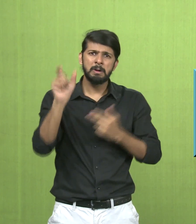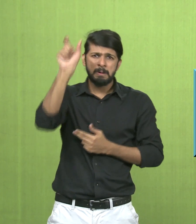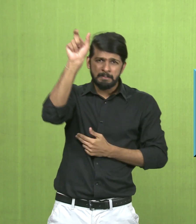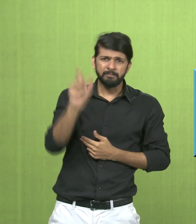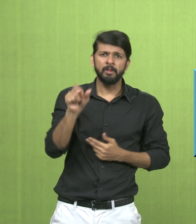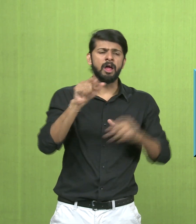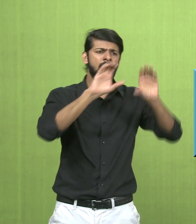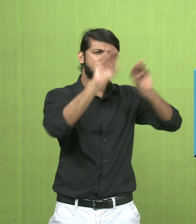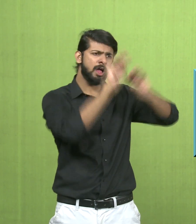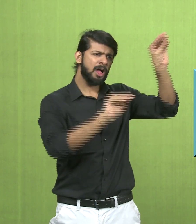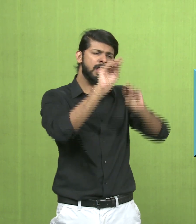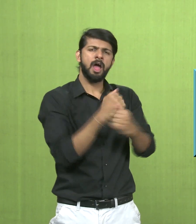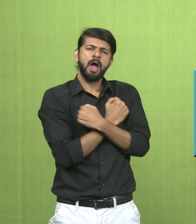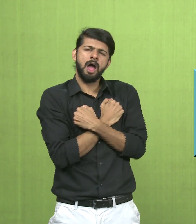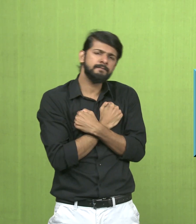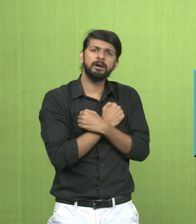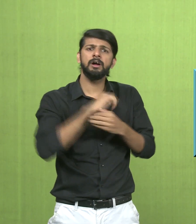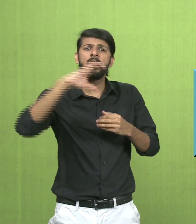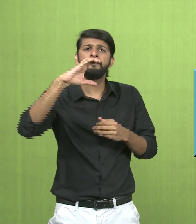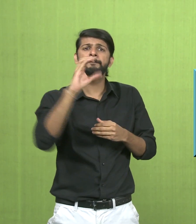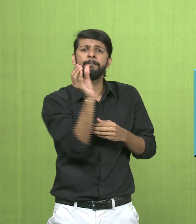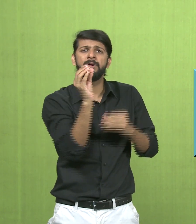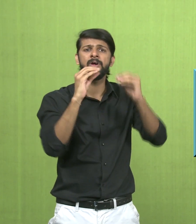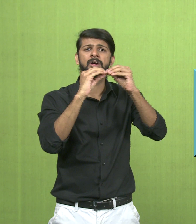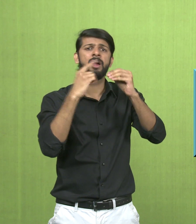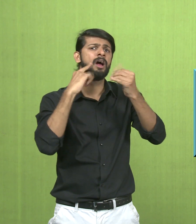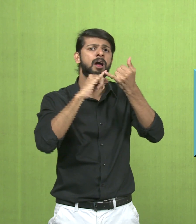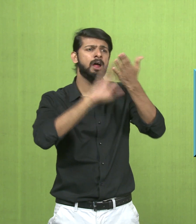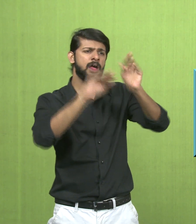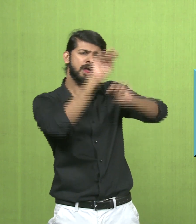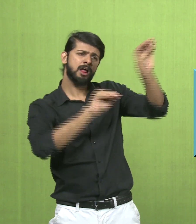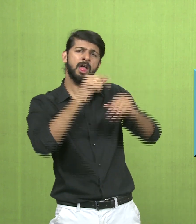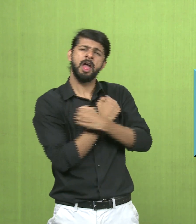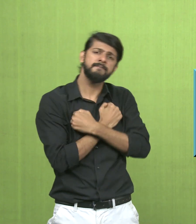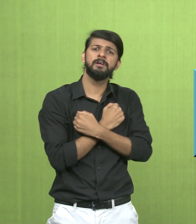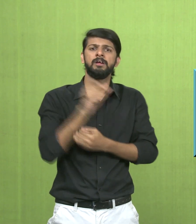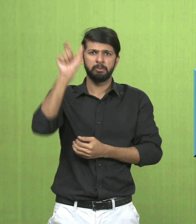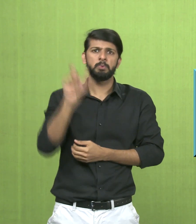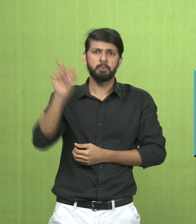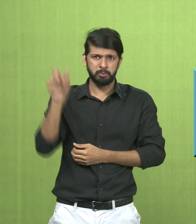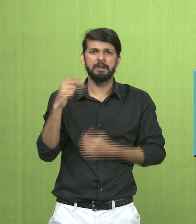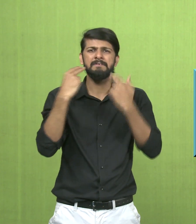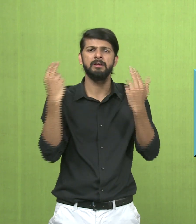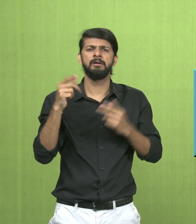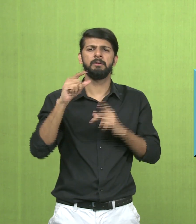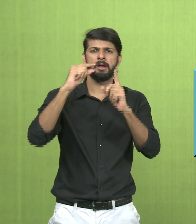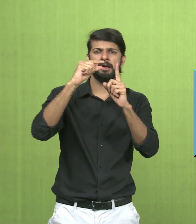is to show all viewpoints of the object at once. That is what Cubism means, and it was started